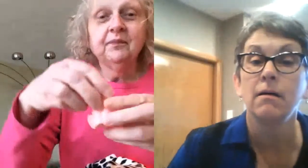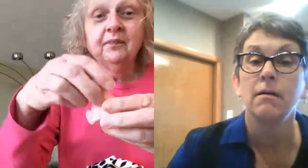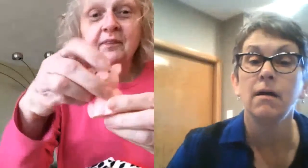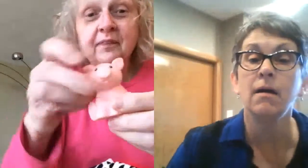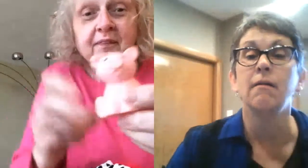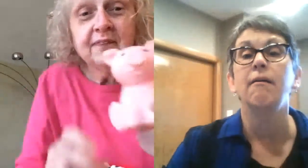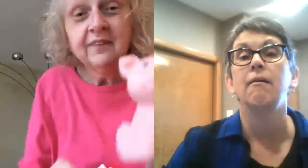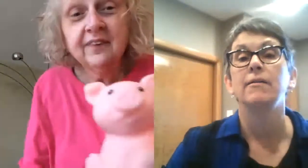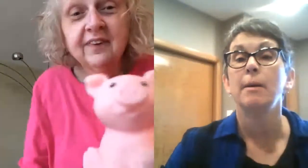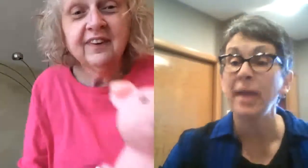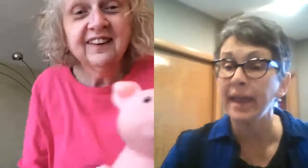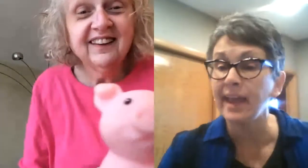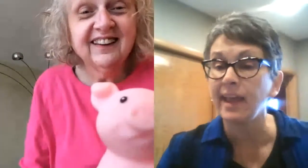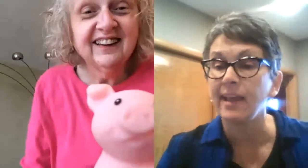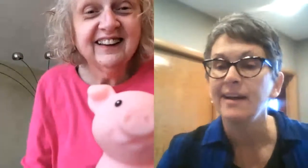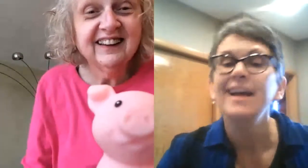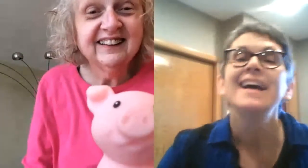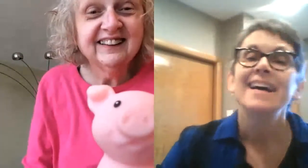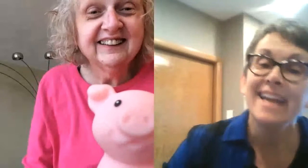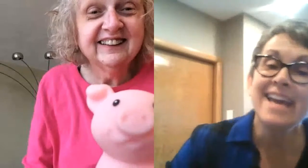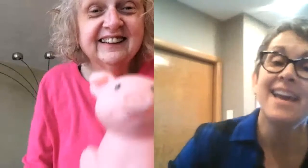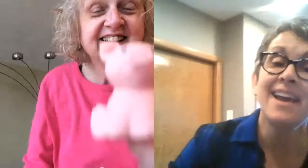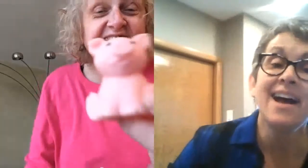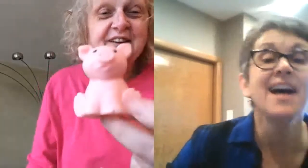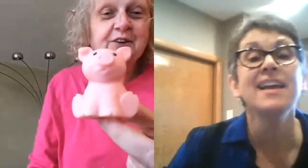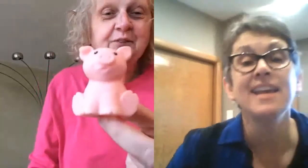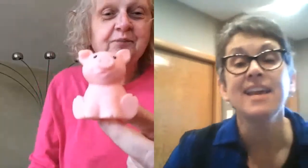a, piggy,